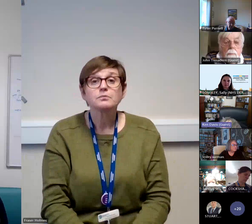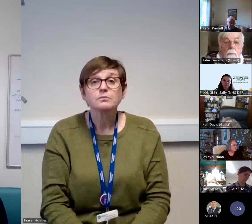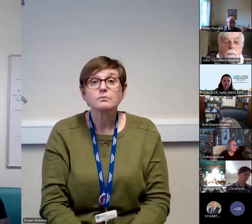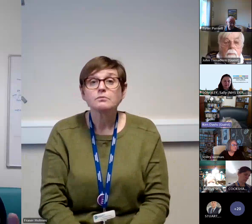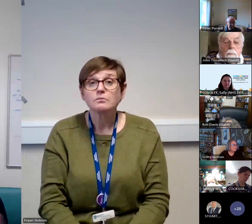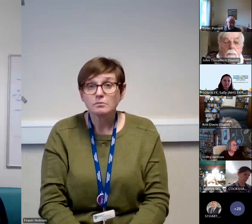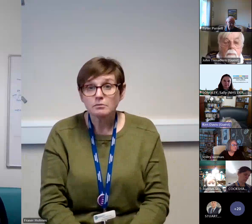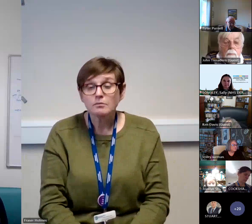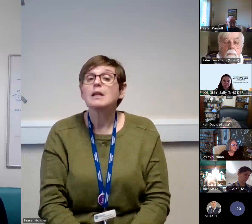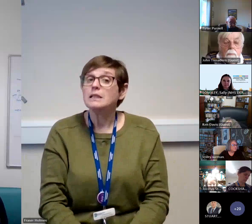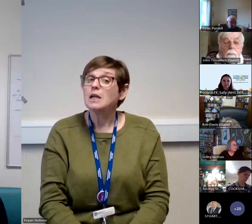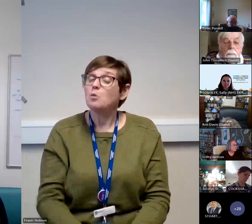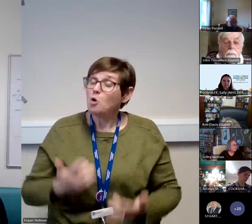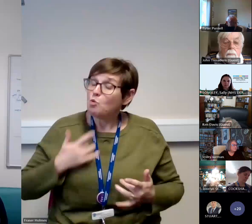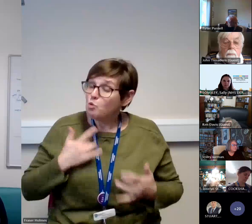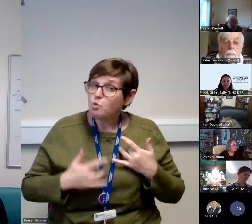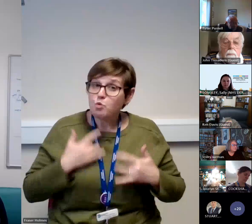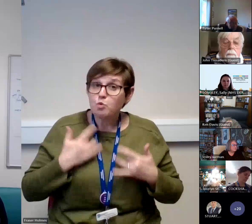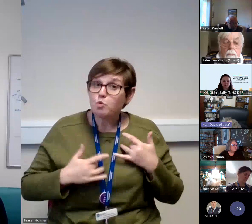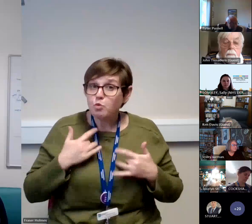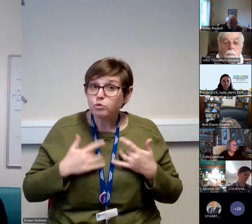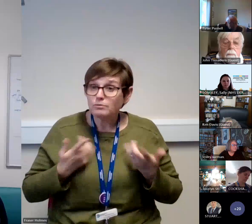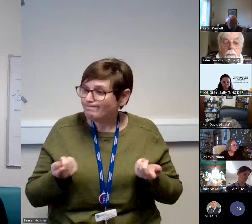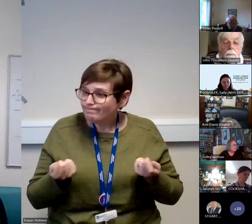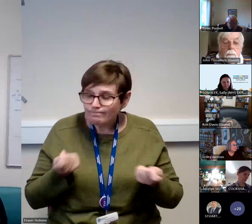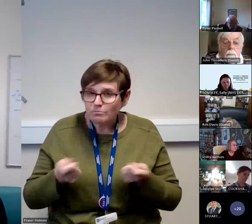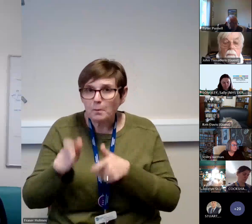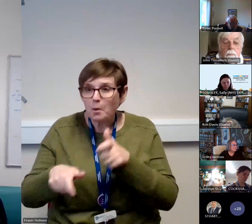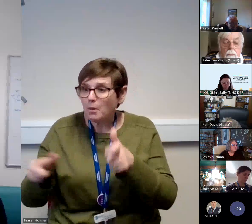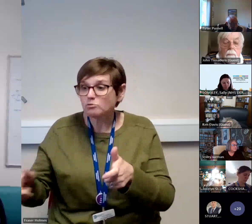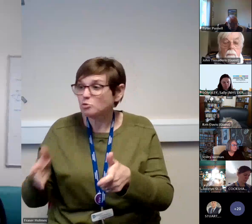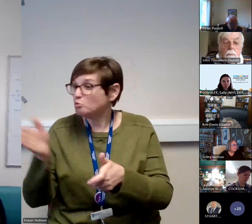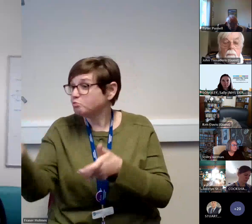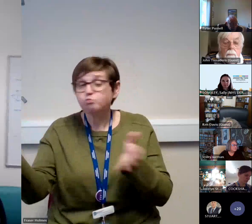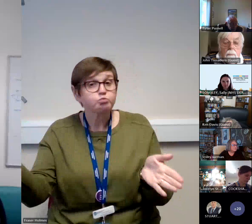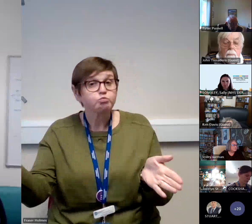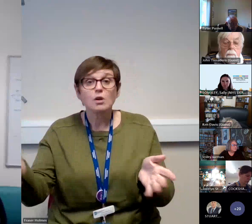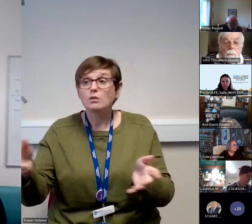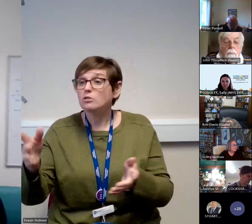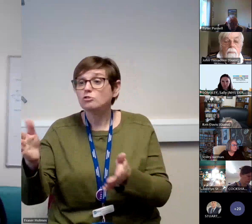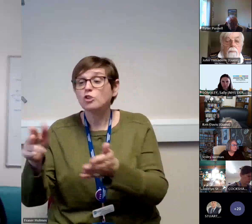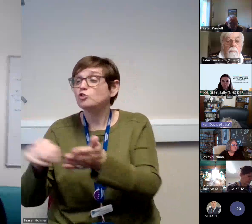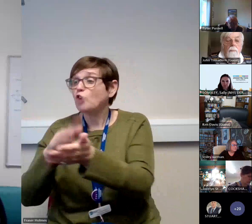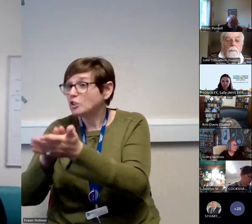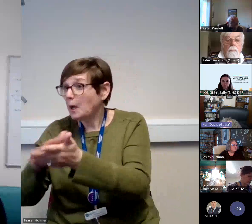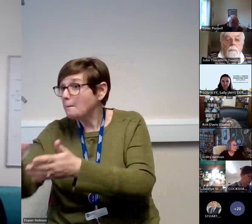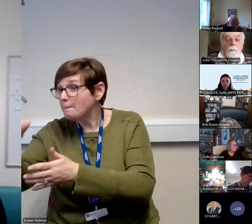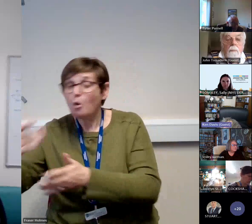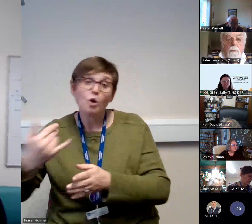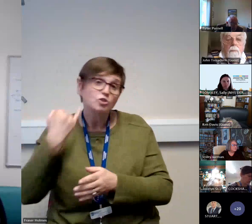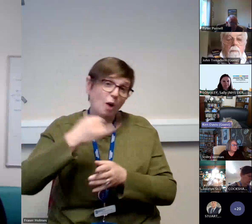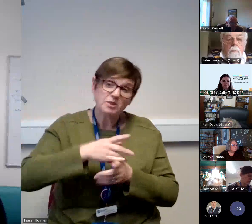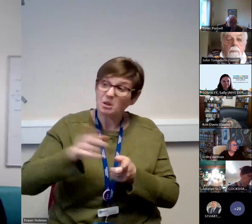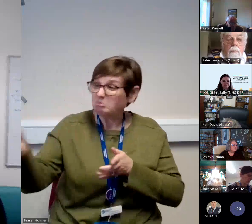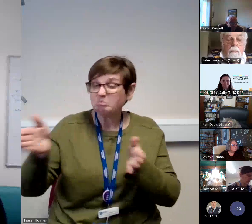So we're keen to facilitate patients being able to go to both in the Nottinghamshire direction and the Derbyshire